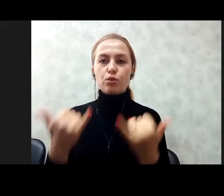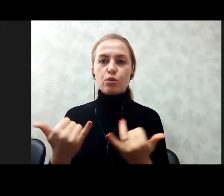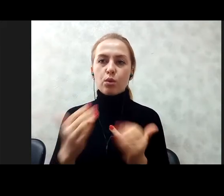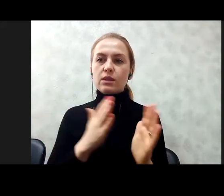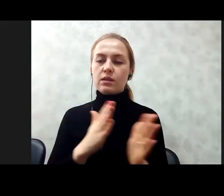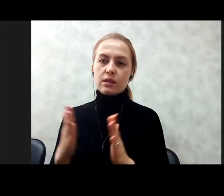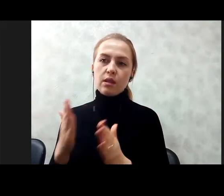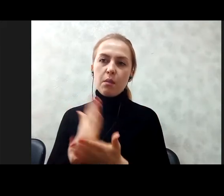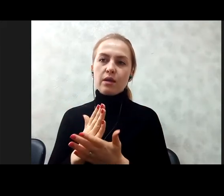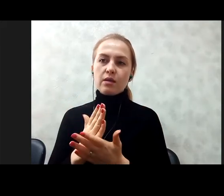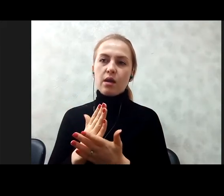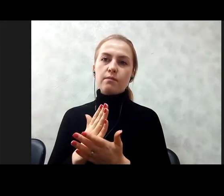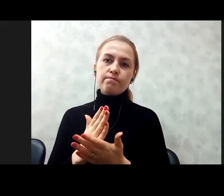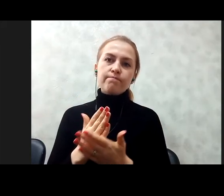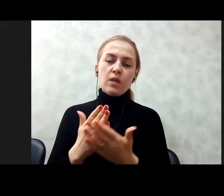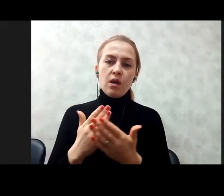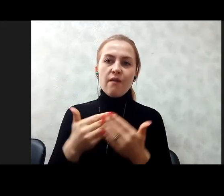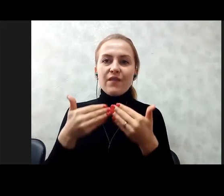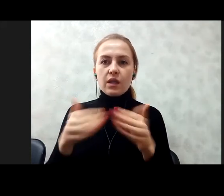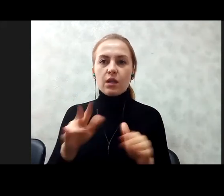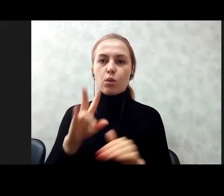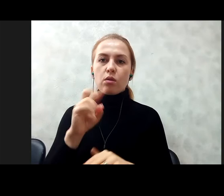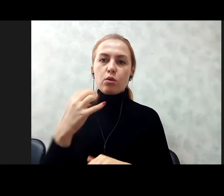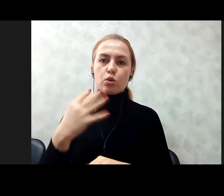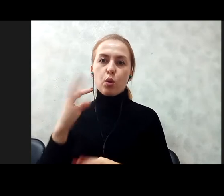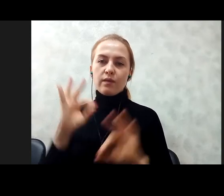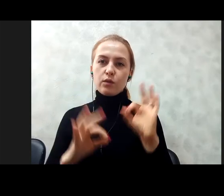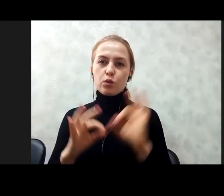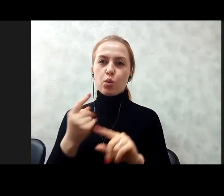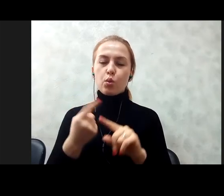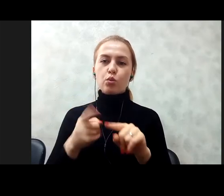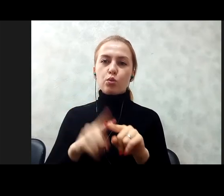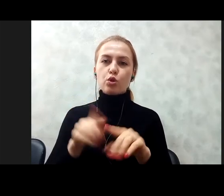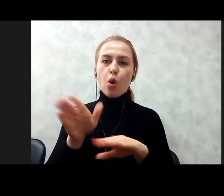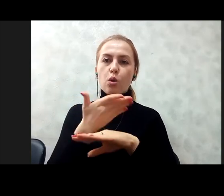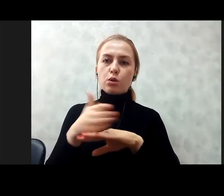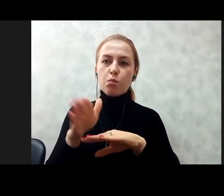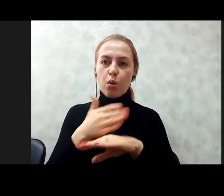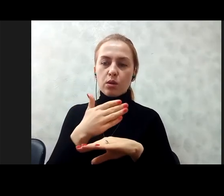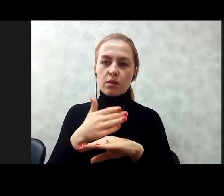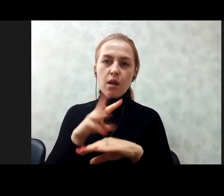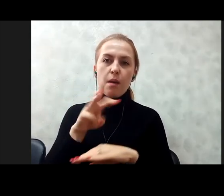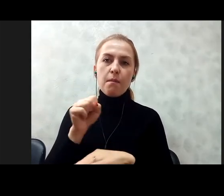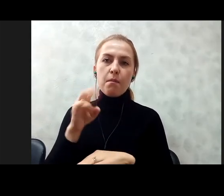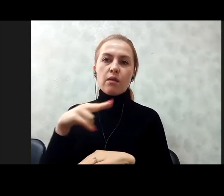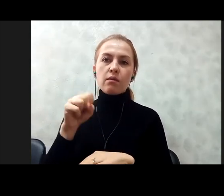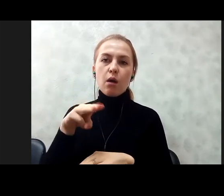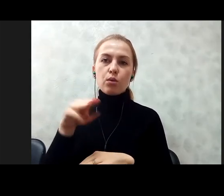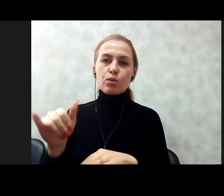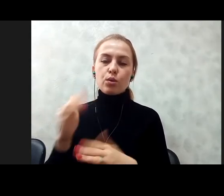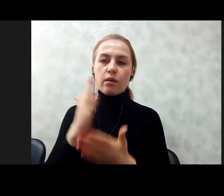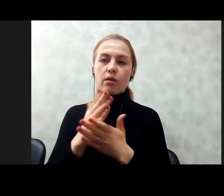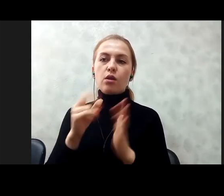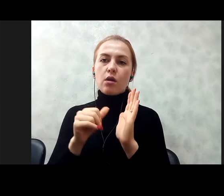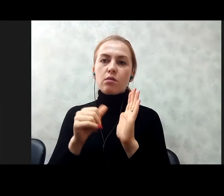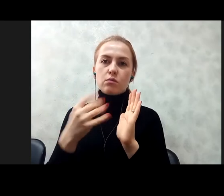today, the system is relatively open for 40%, and 60% of